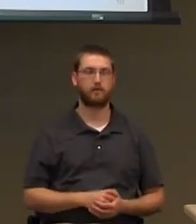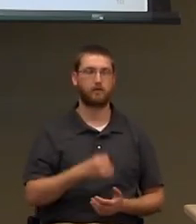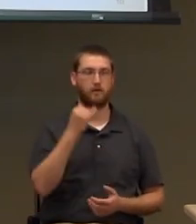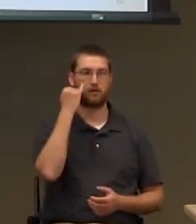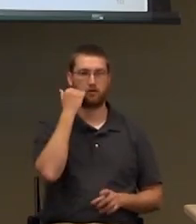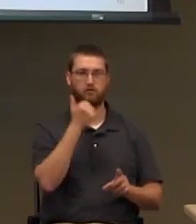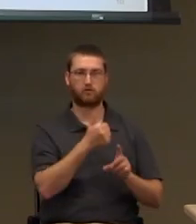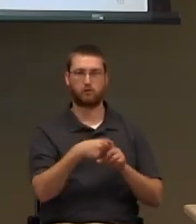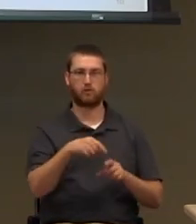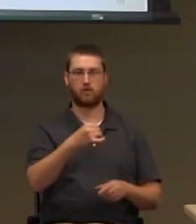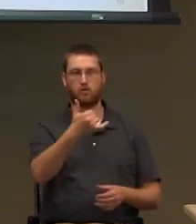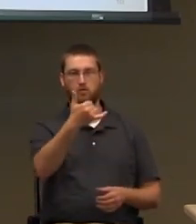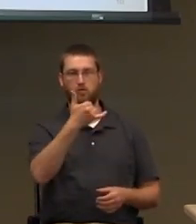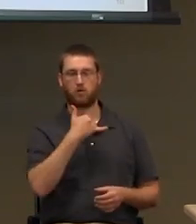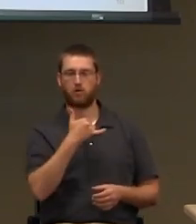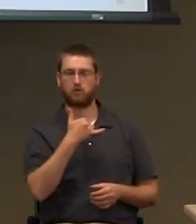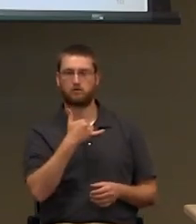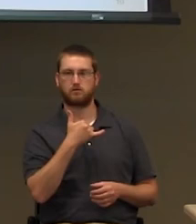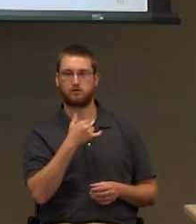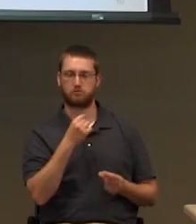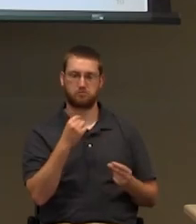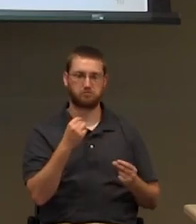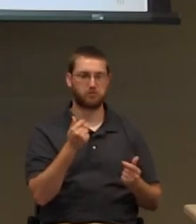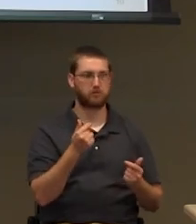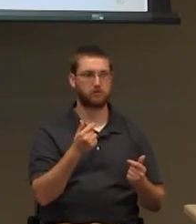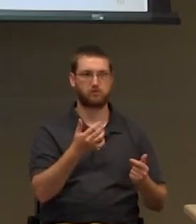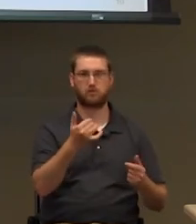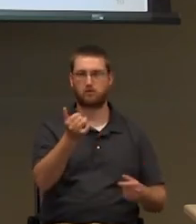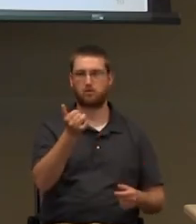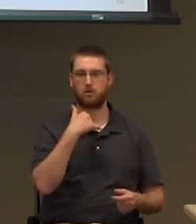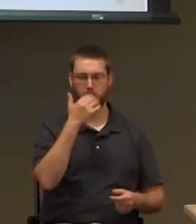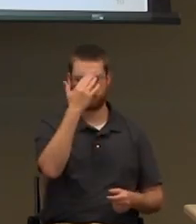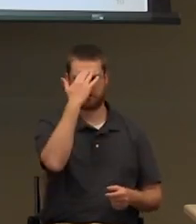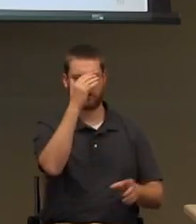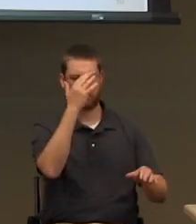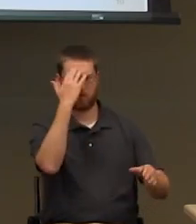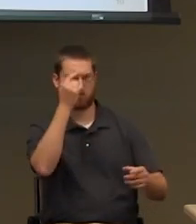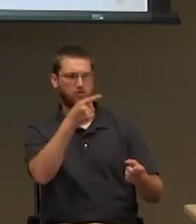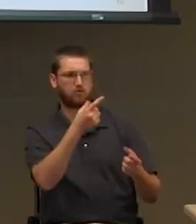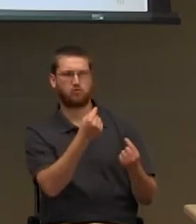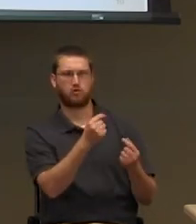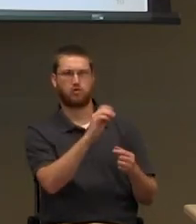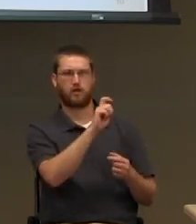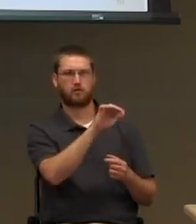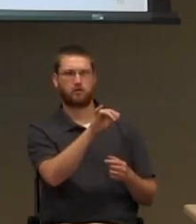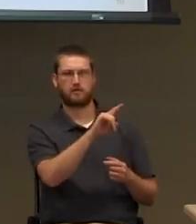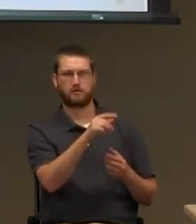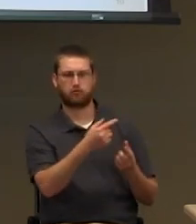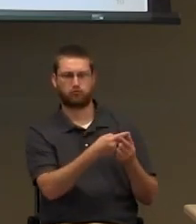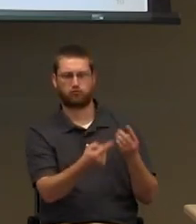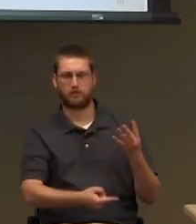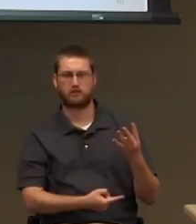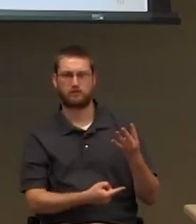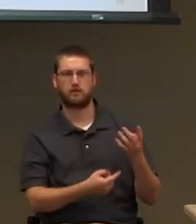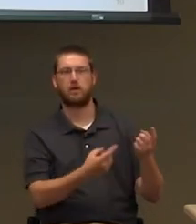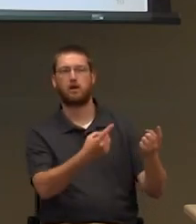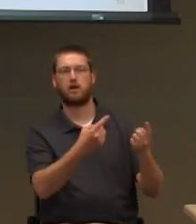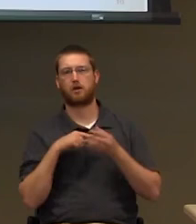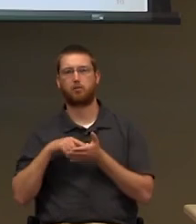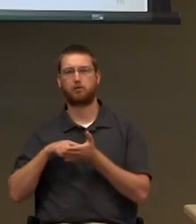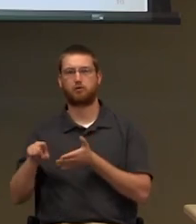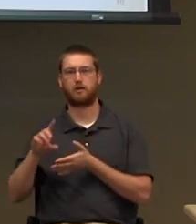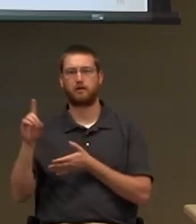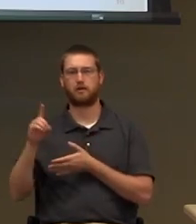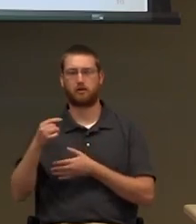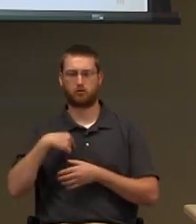me cold and said, hey, look, I know you guys do X, Y, and Z, you should come down here and check us out because I think we can really meet